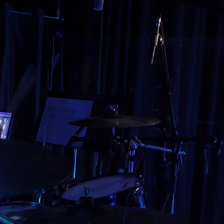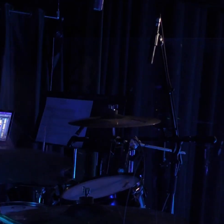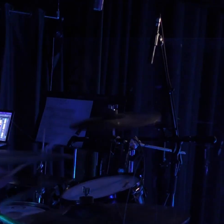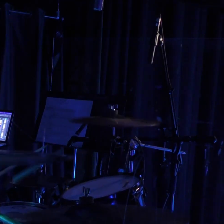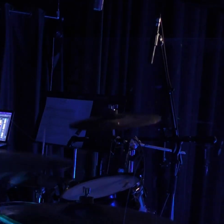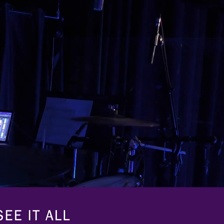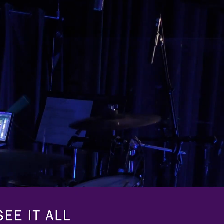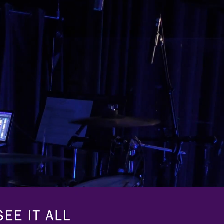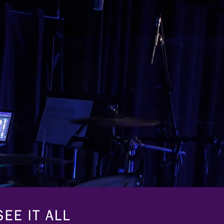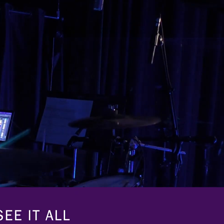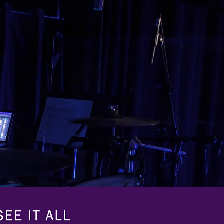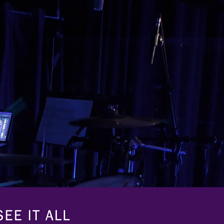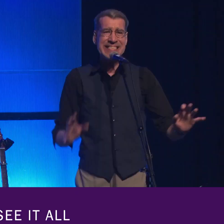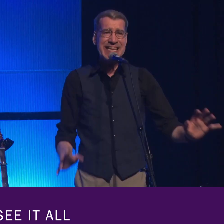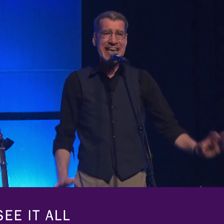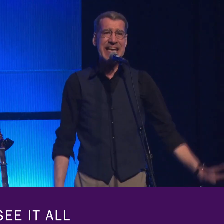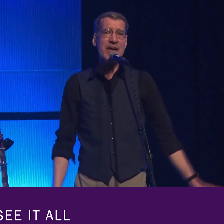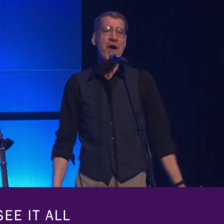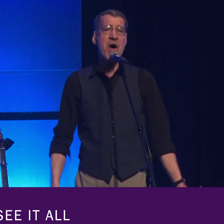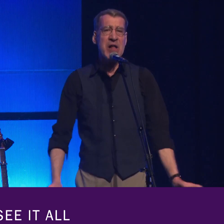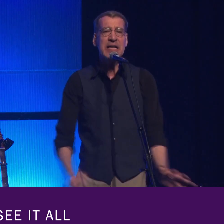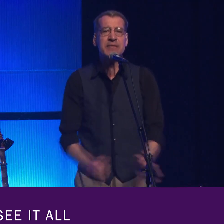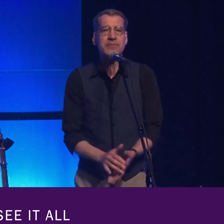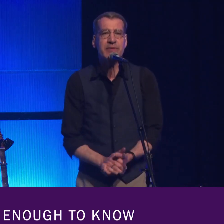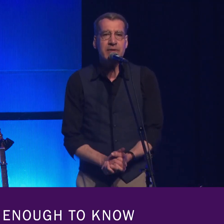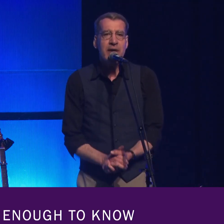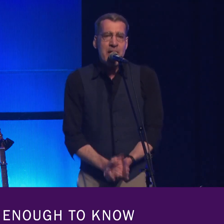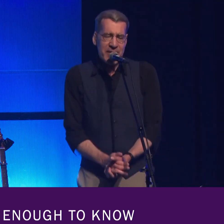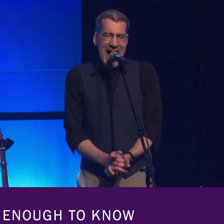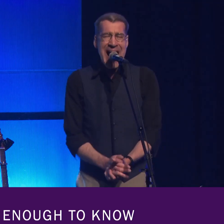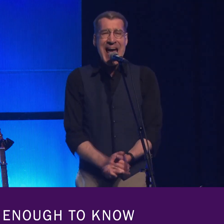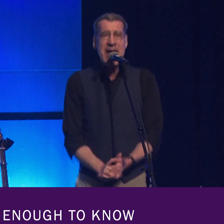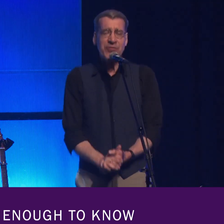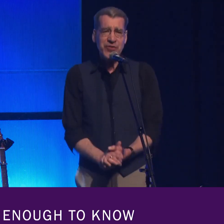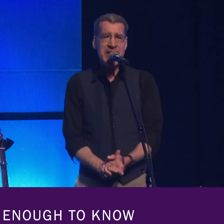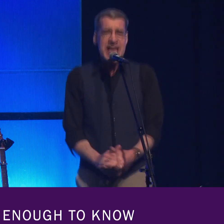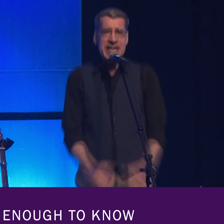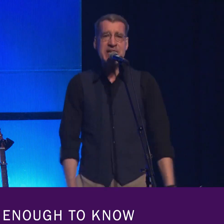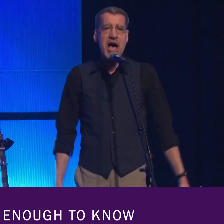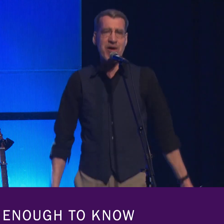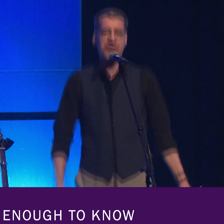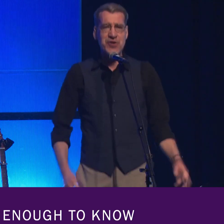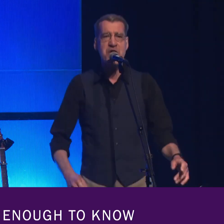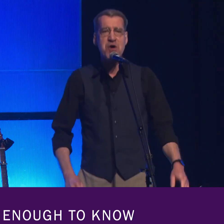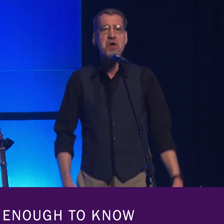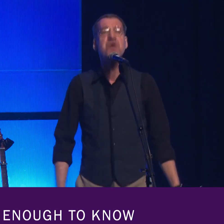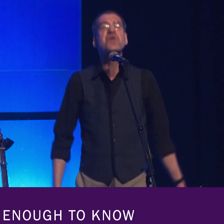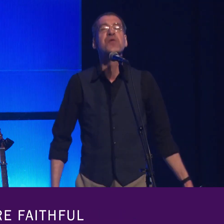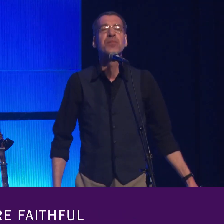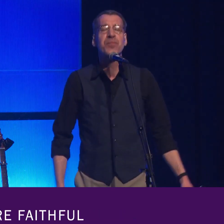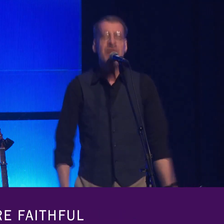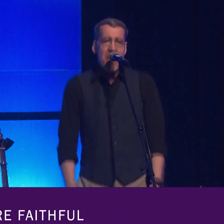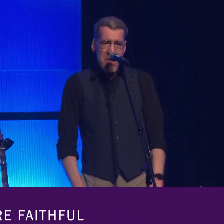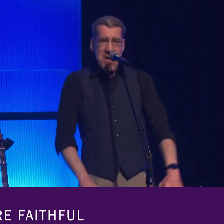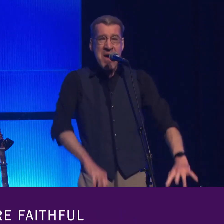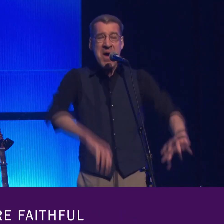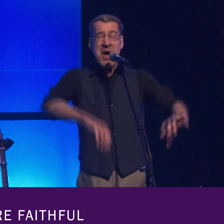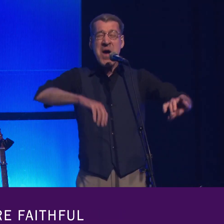No, I can't see it all, but I have seen enough to know.